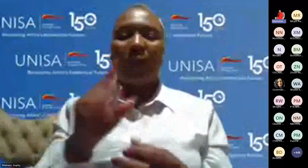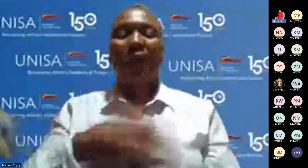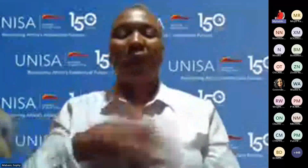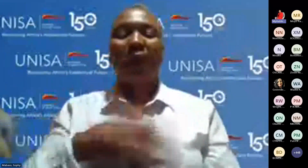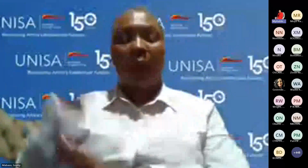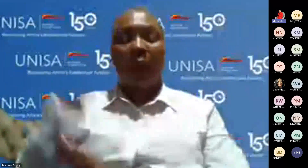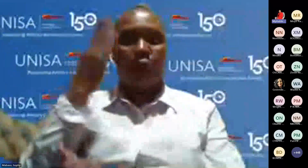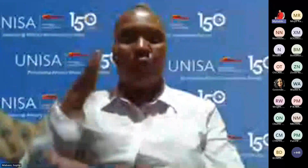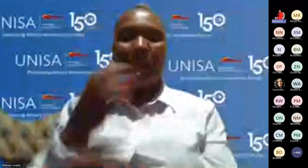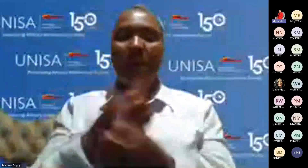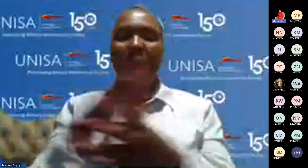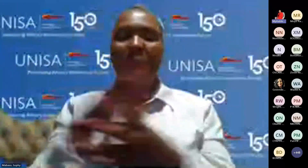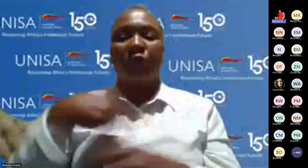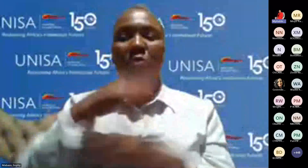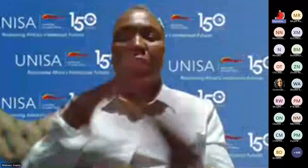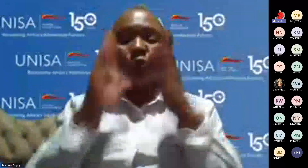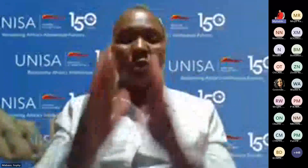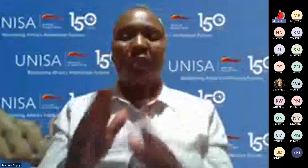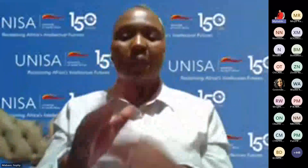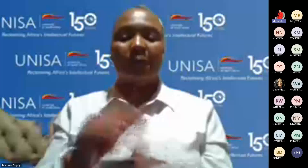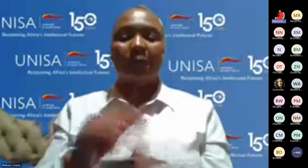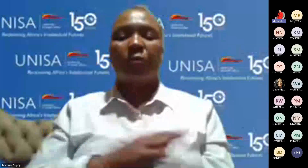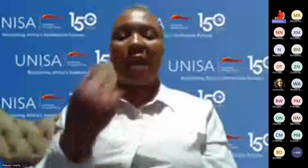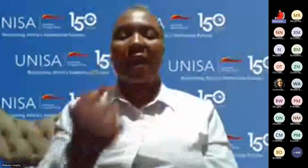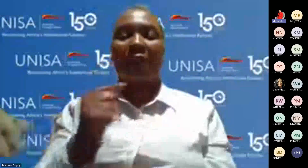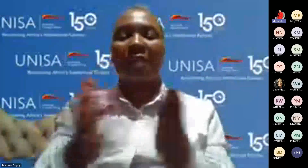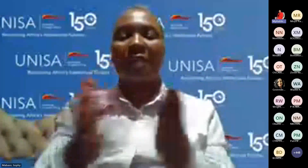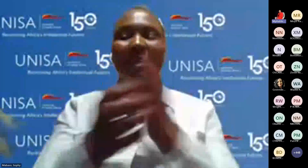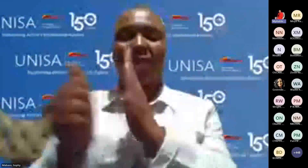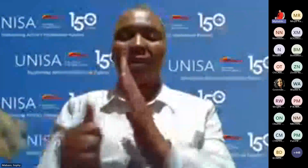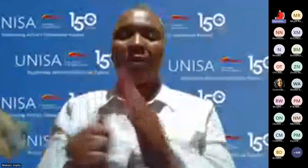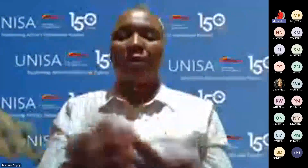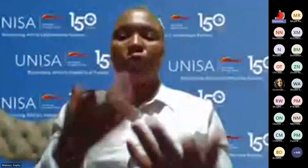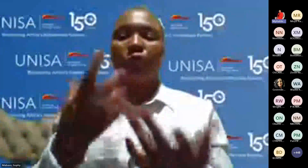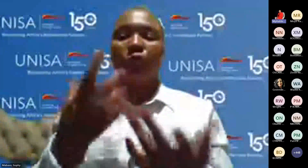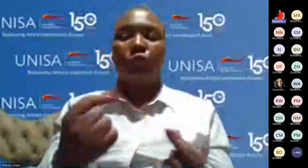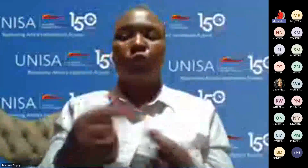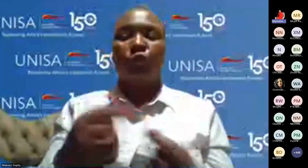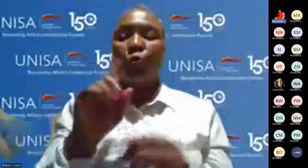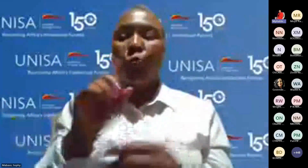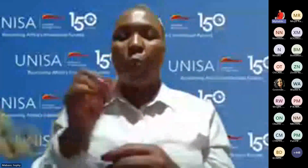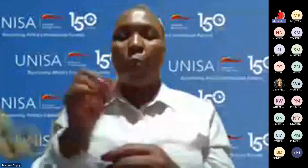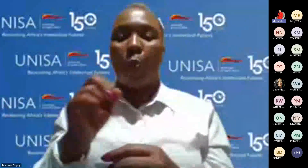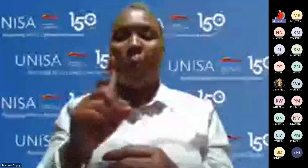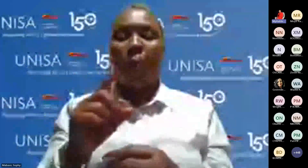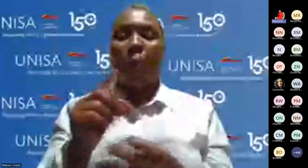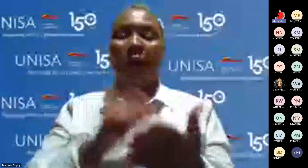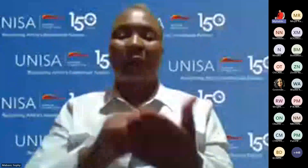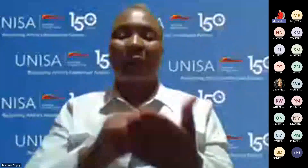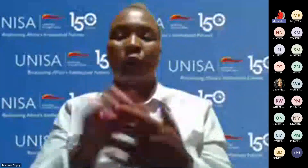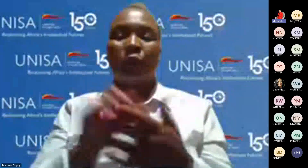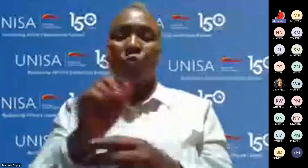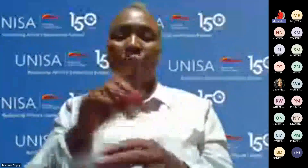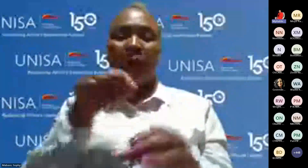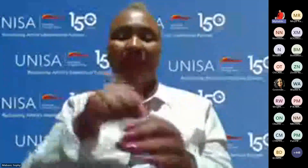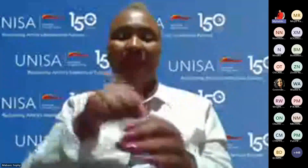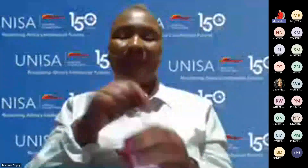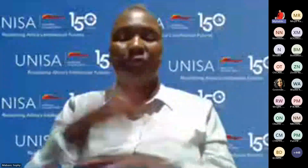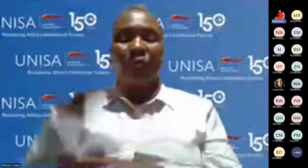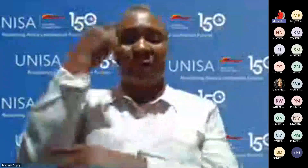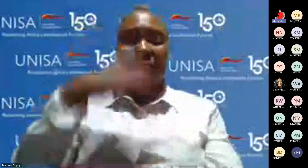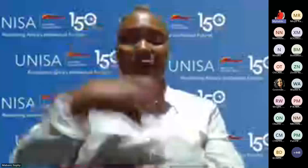know majority of our students, they don't have a skill to paraphrase. So in actual fact, what